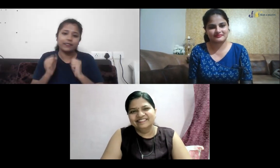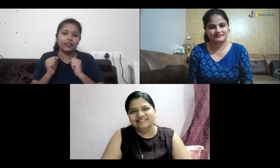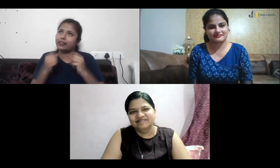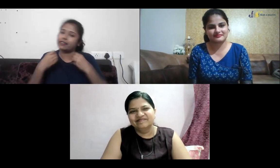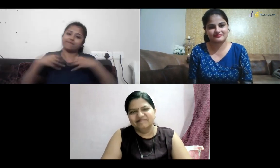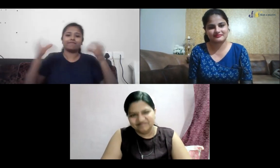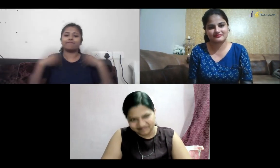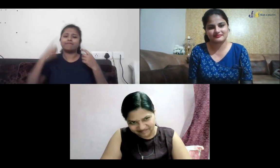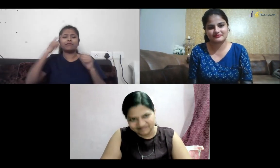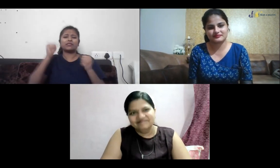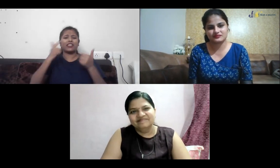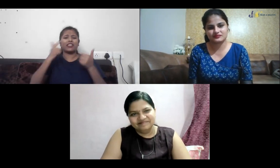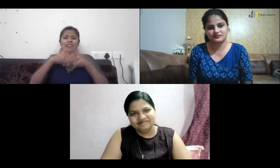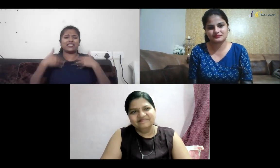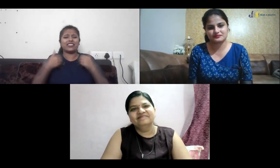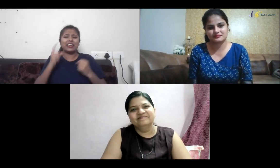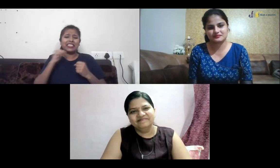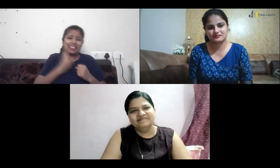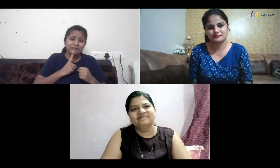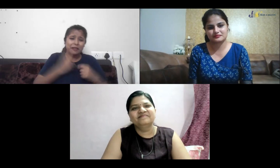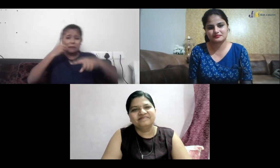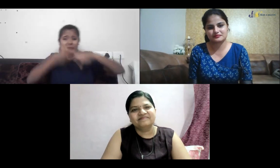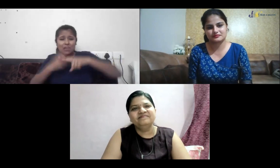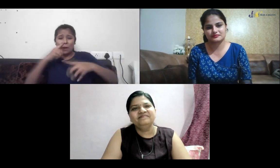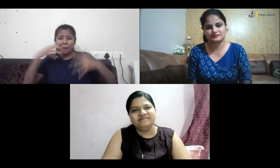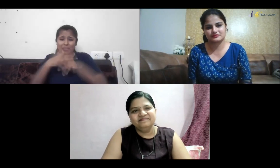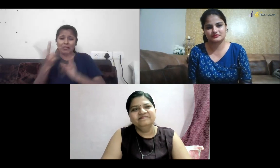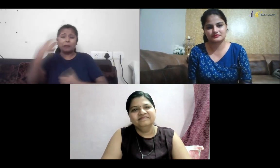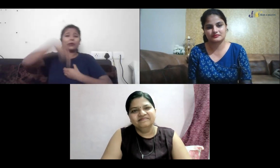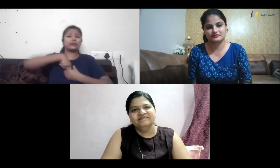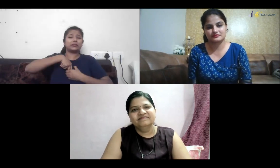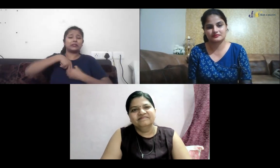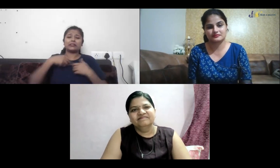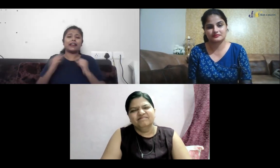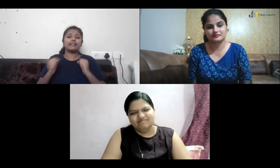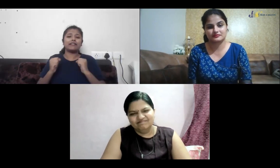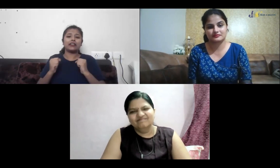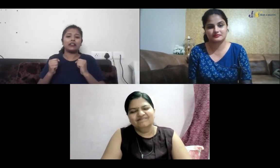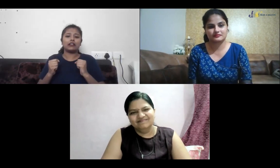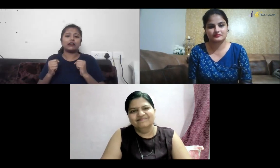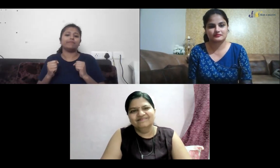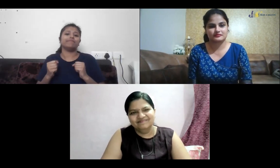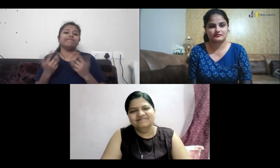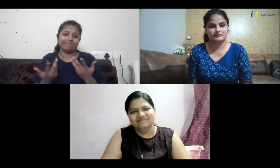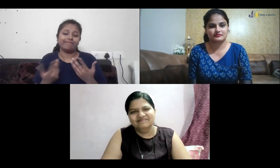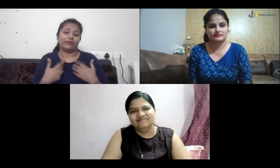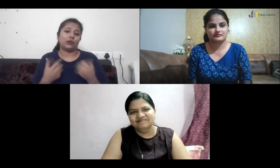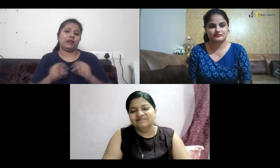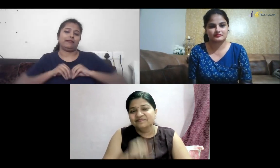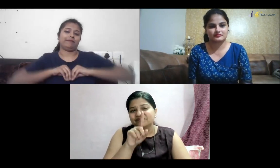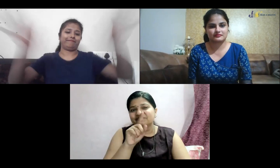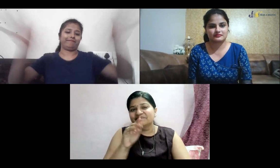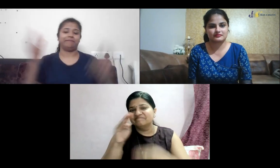we don't have any, it's difficult for the women to leave their education. So we have to see the role model, and also boys and